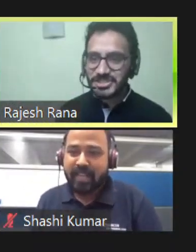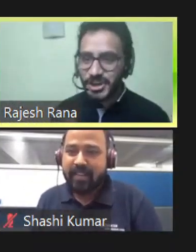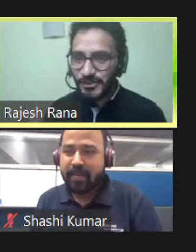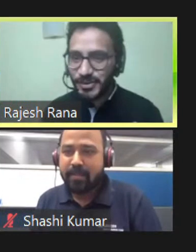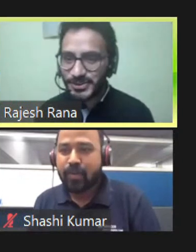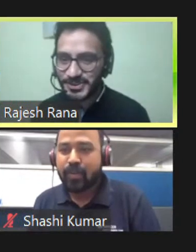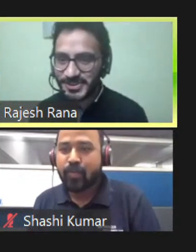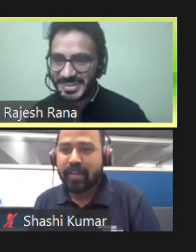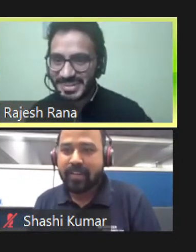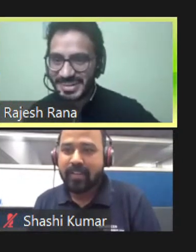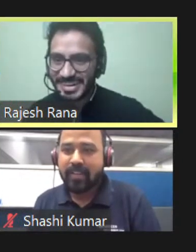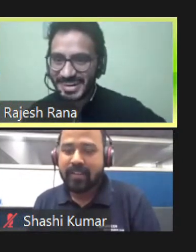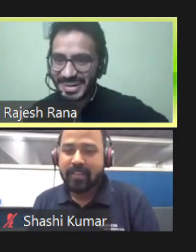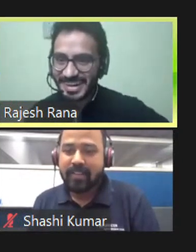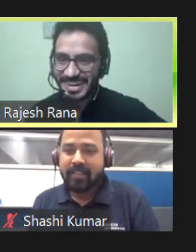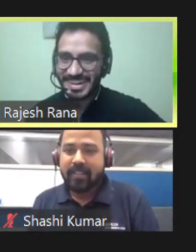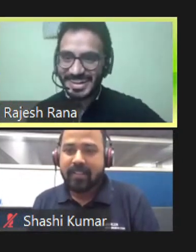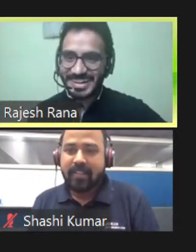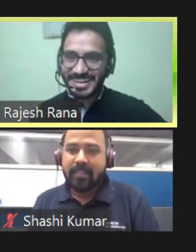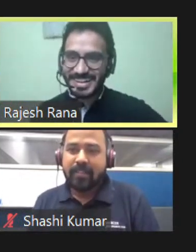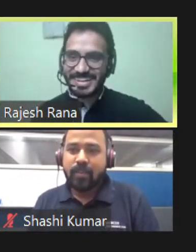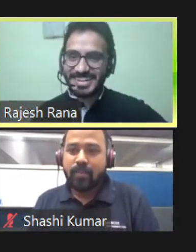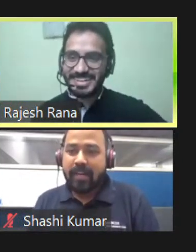Hi, Shashi. How are you?